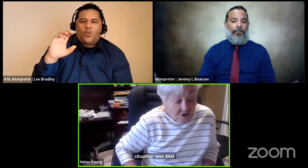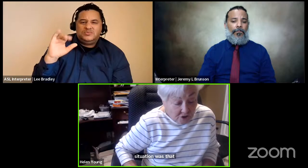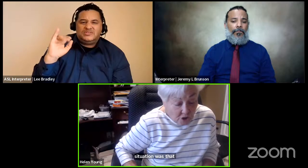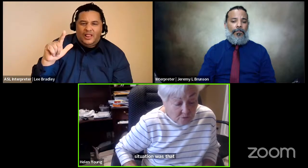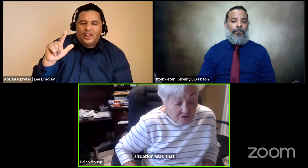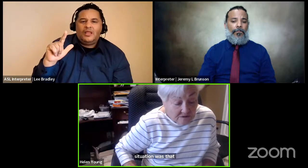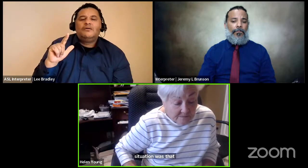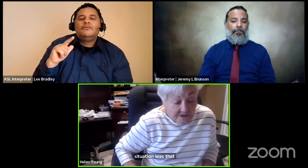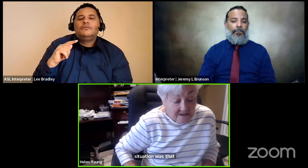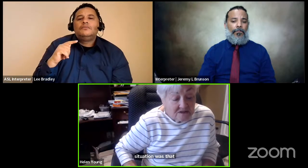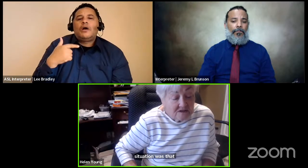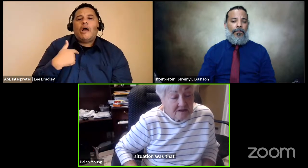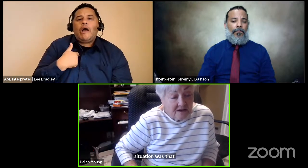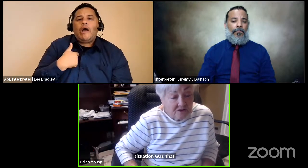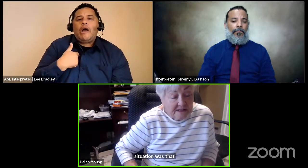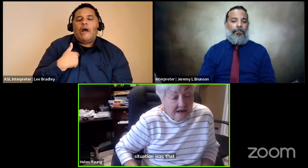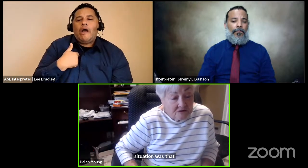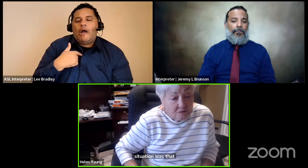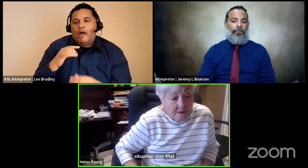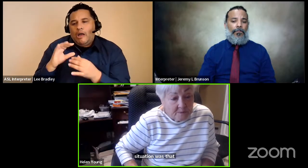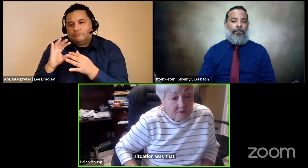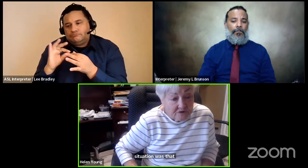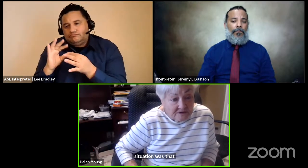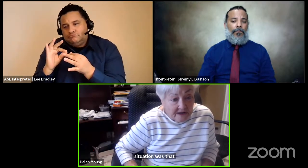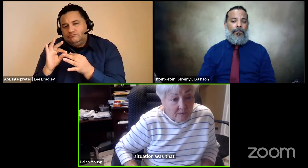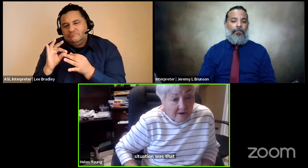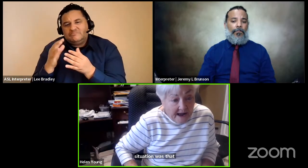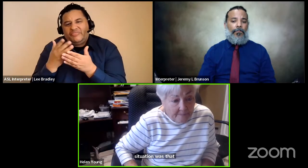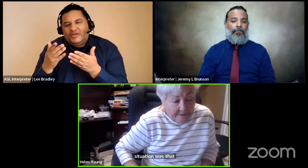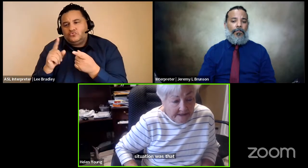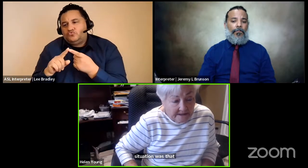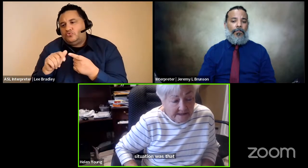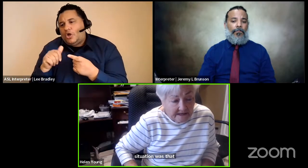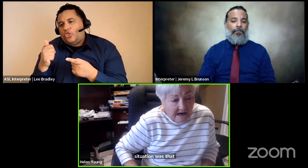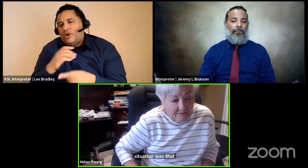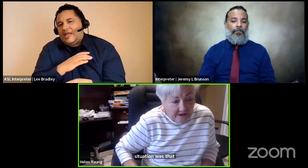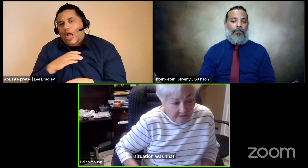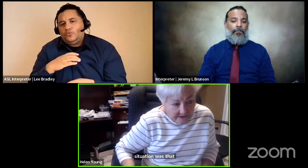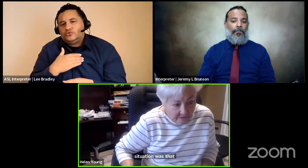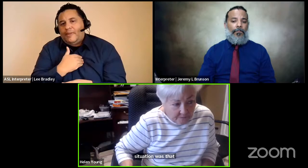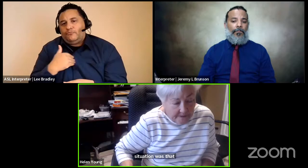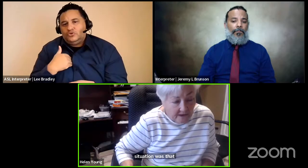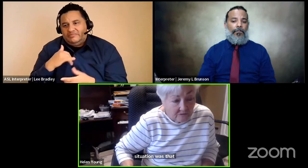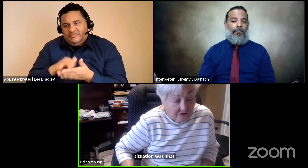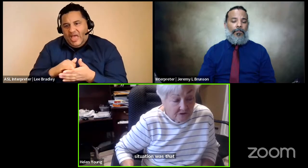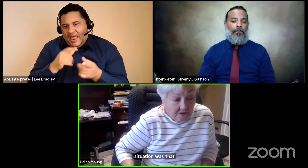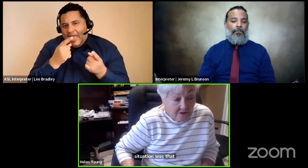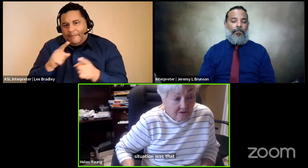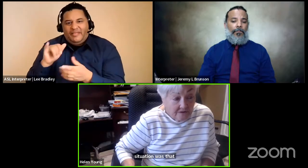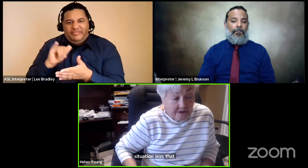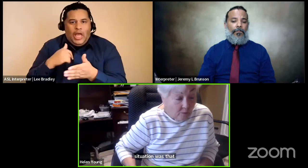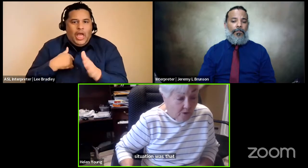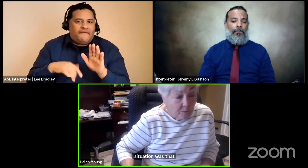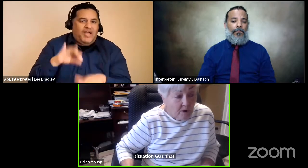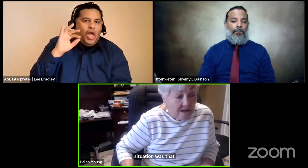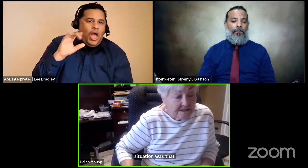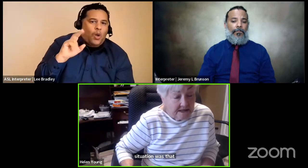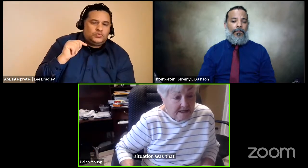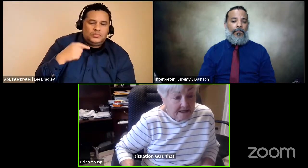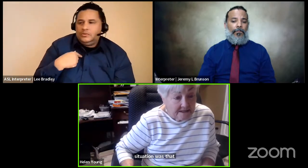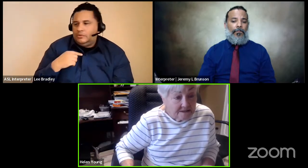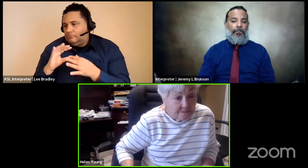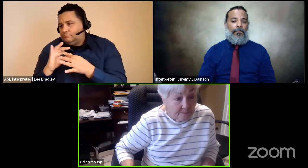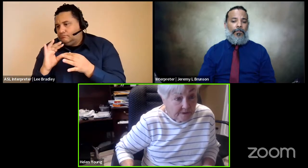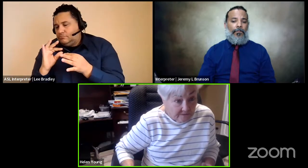I disclosed some things to the other council members that were happening that I found out about that weren't brought